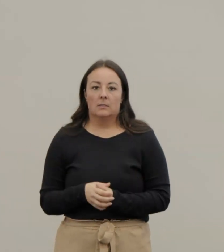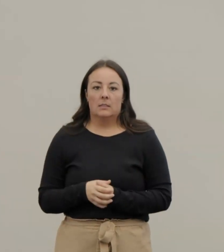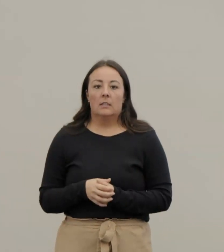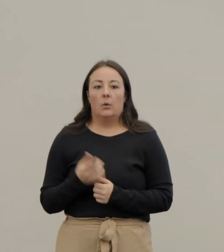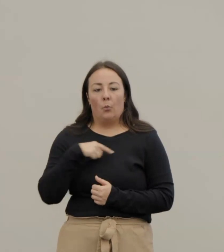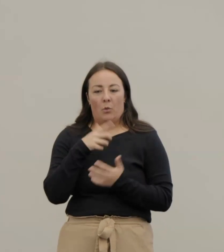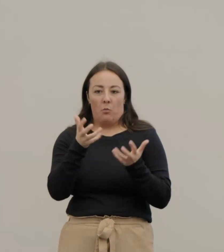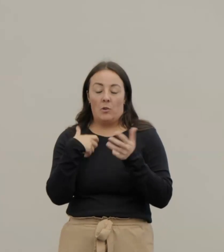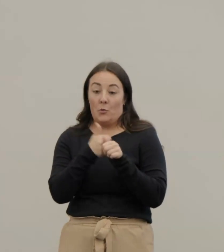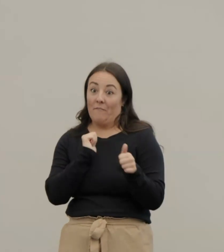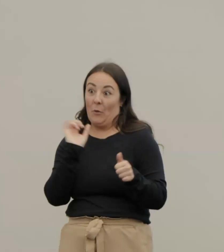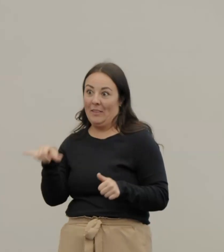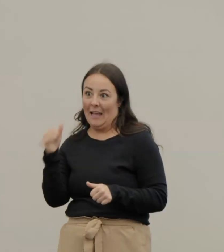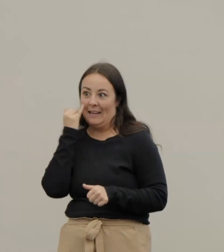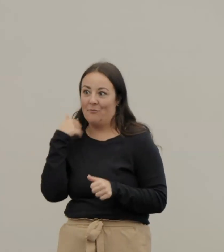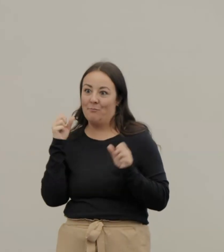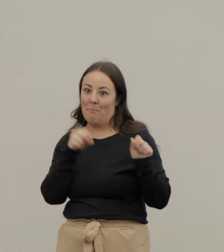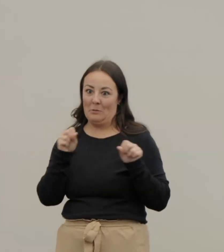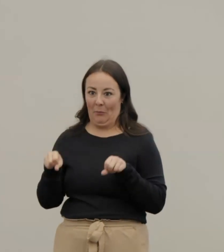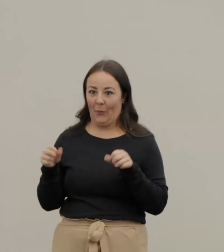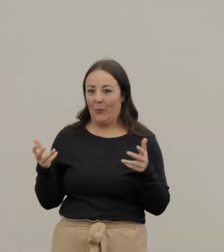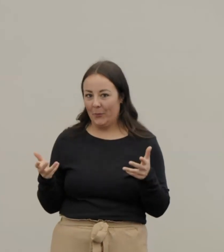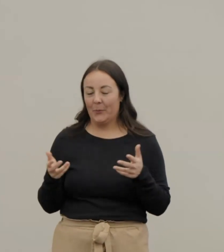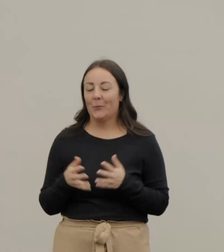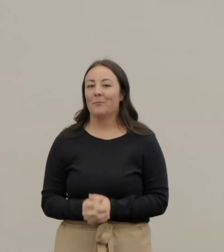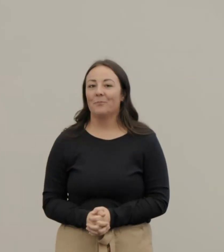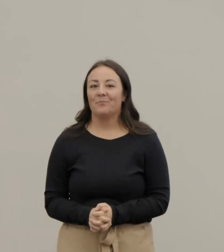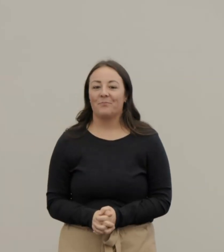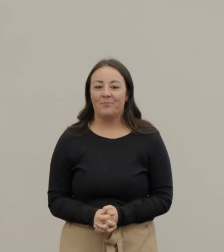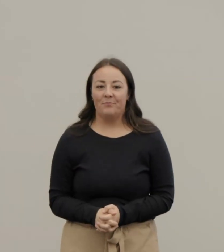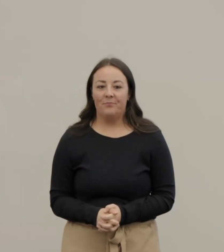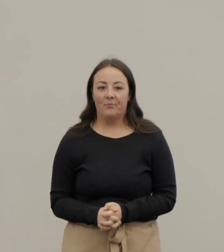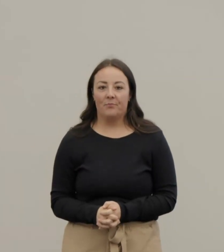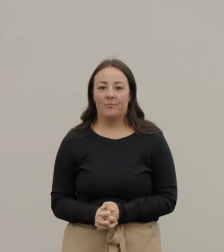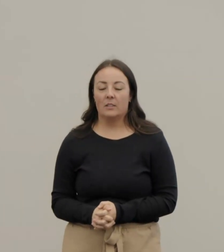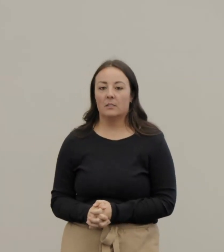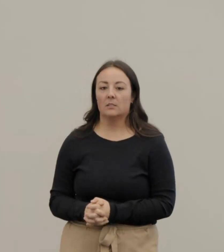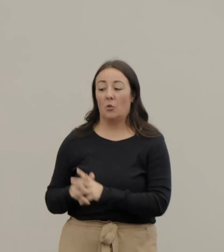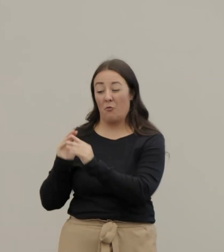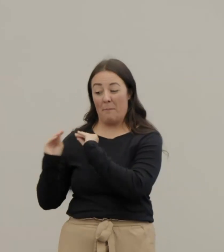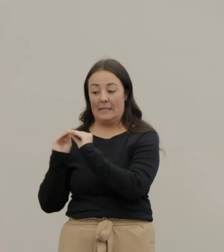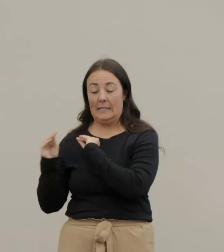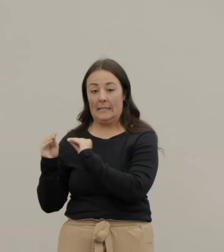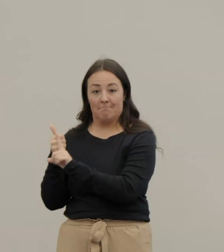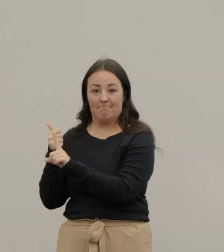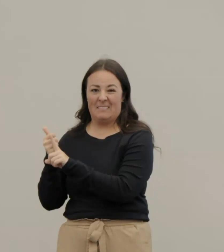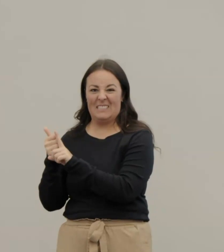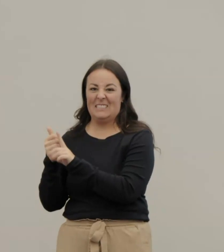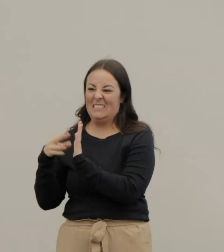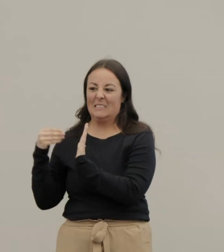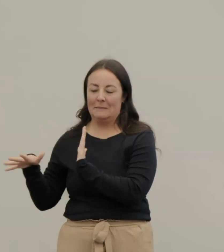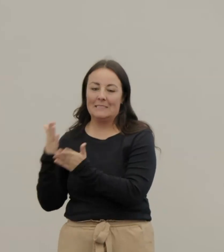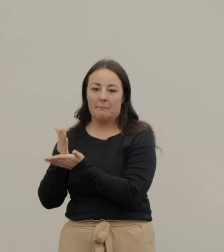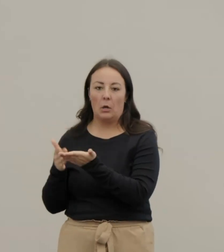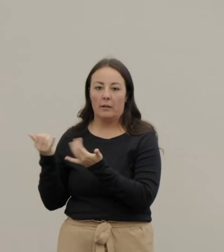We want to avoid that at all possible. So again, remediate is the most expensive part of